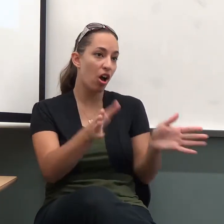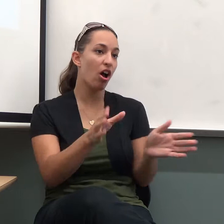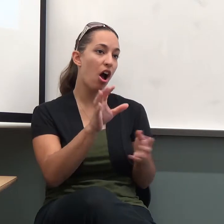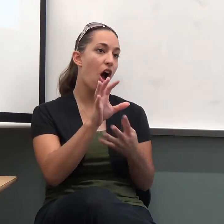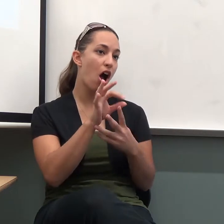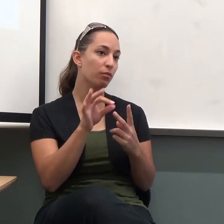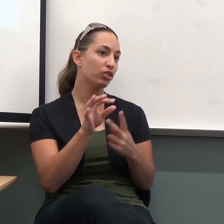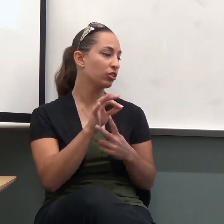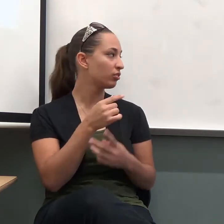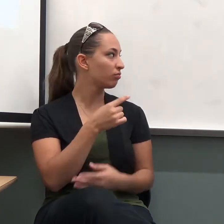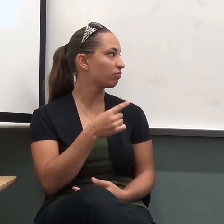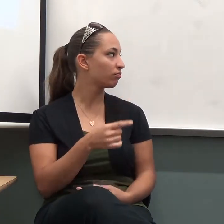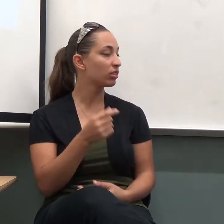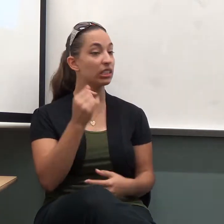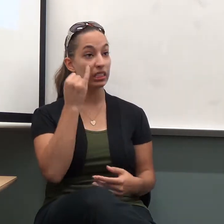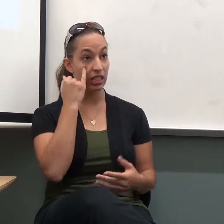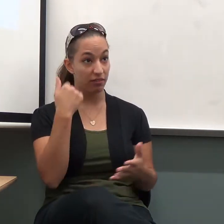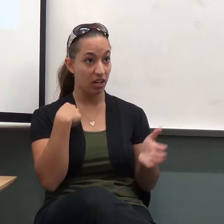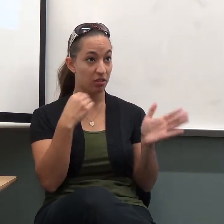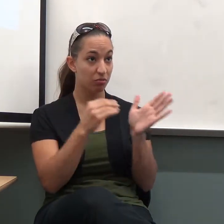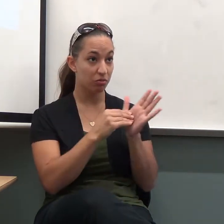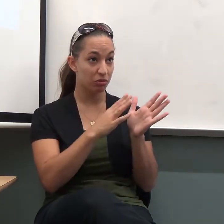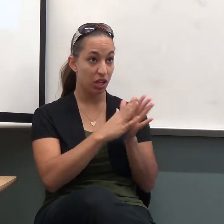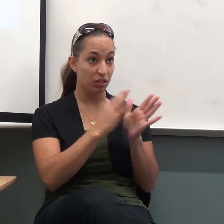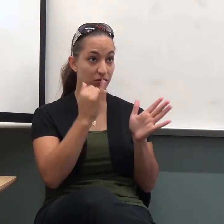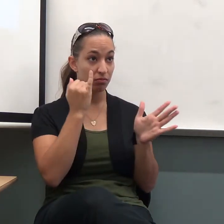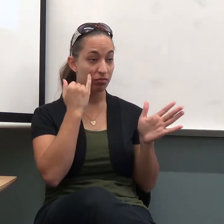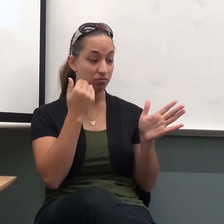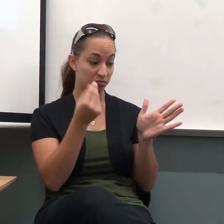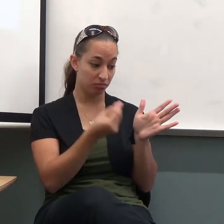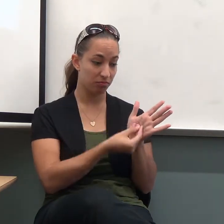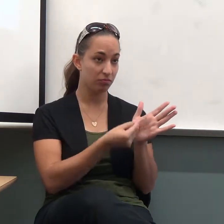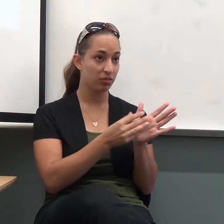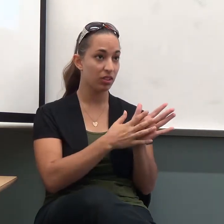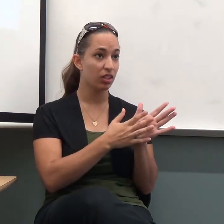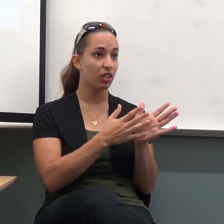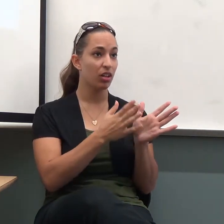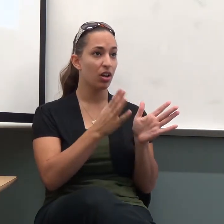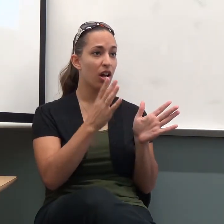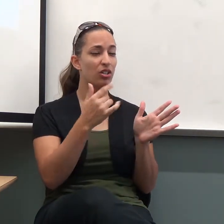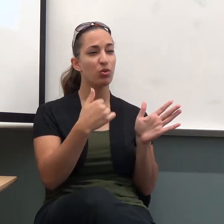If I write this option, do I convey the attitude of the writer?